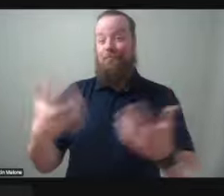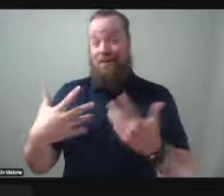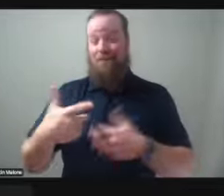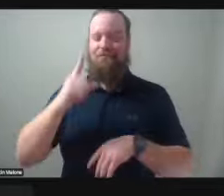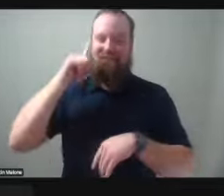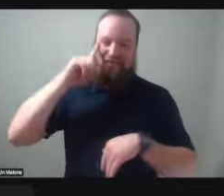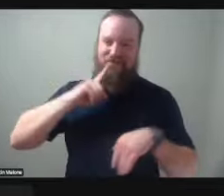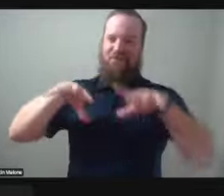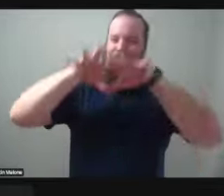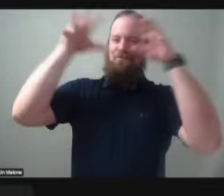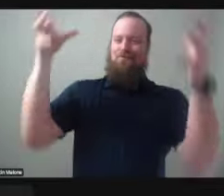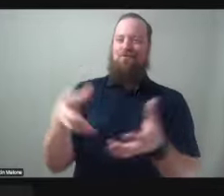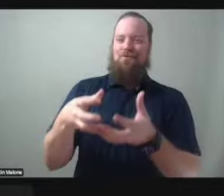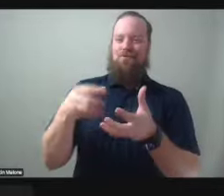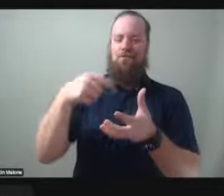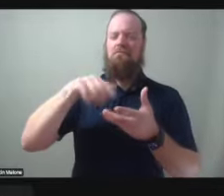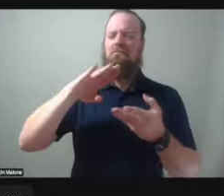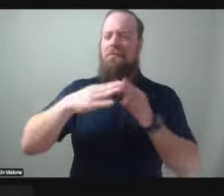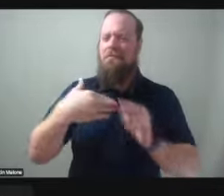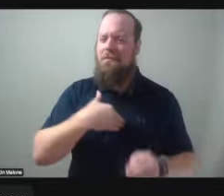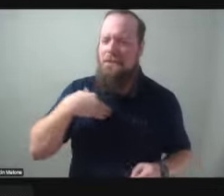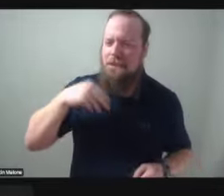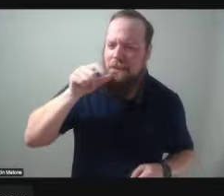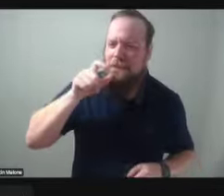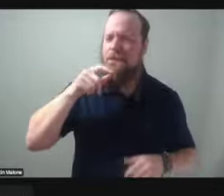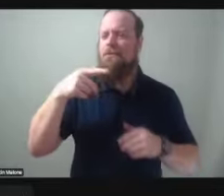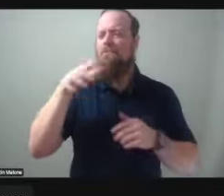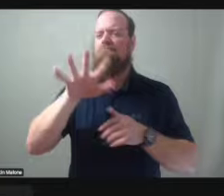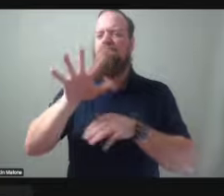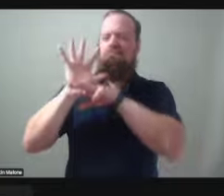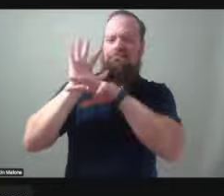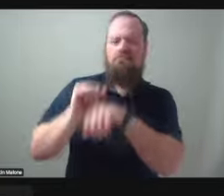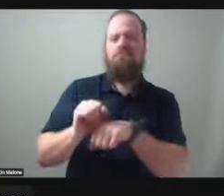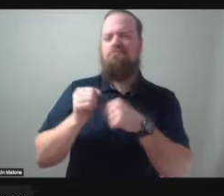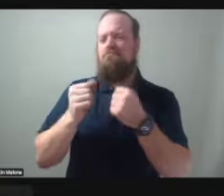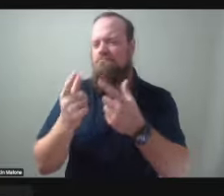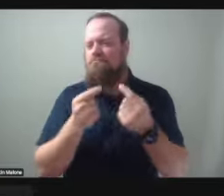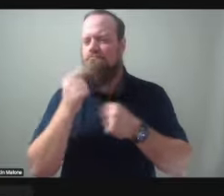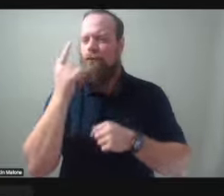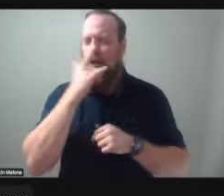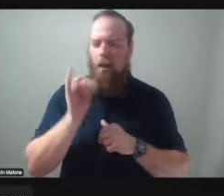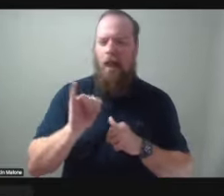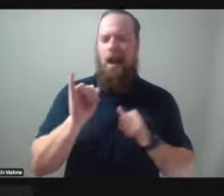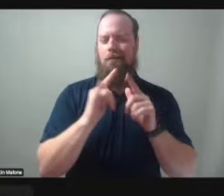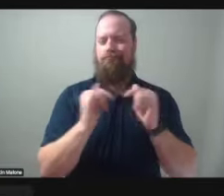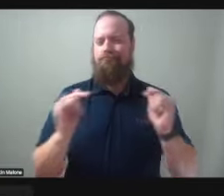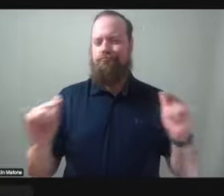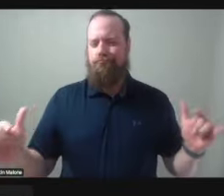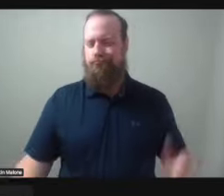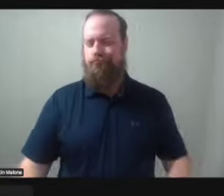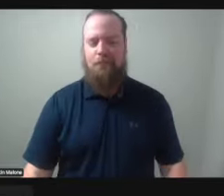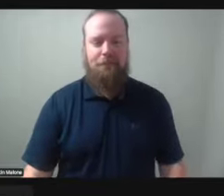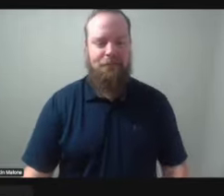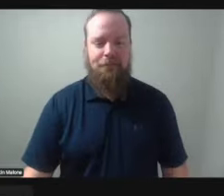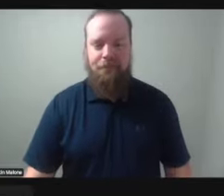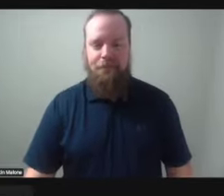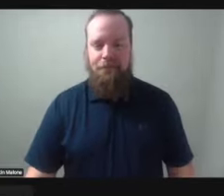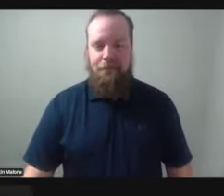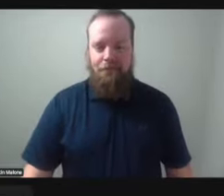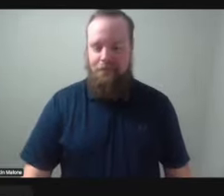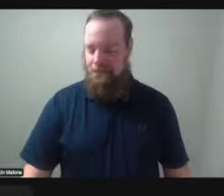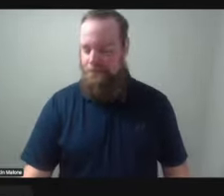and today our lecture is on the deaf world, who the community members are, their